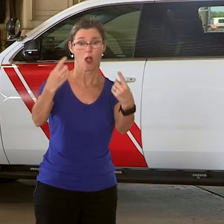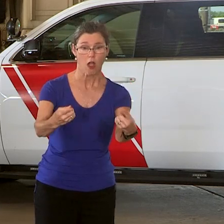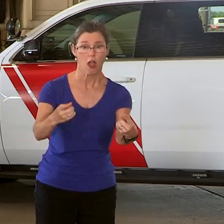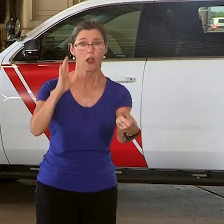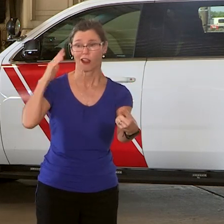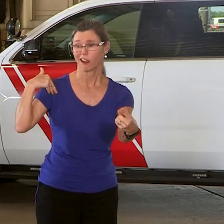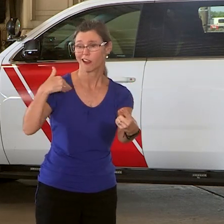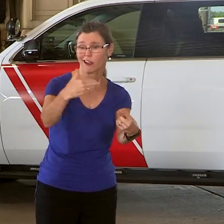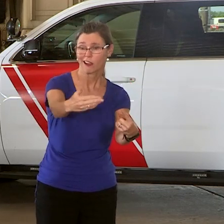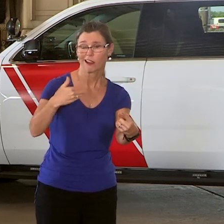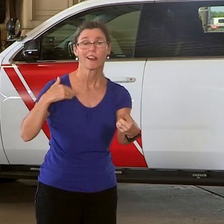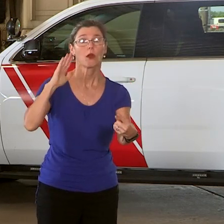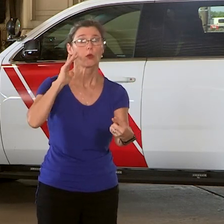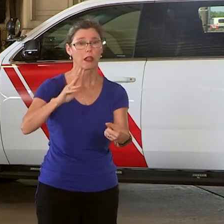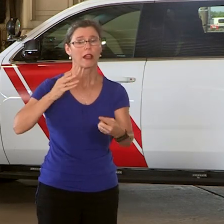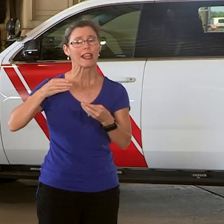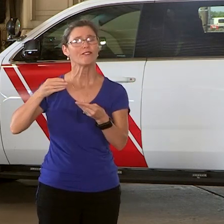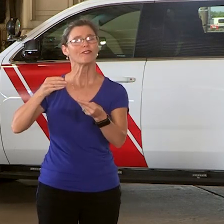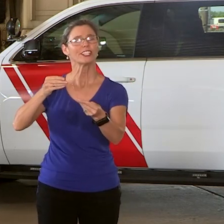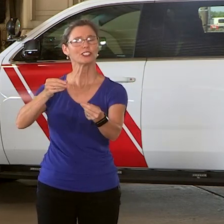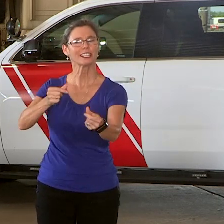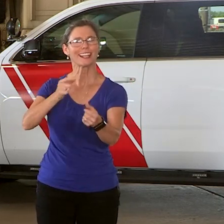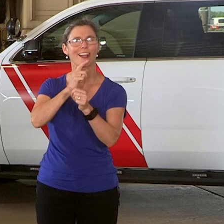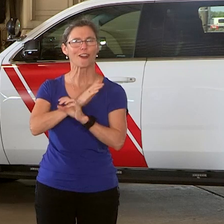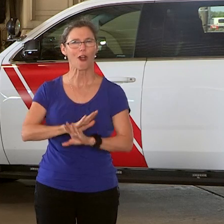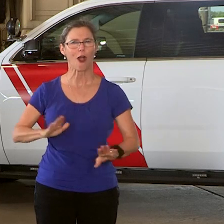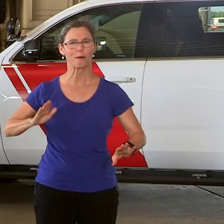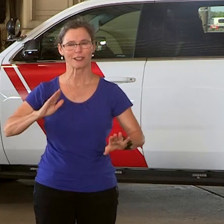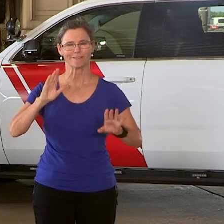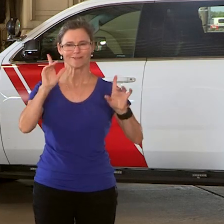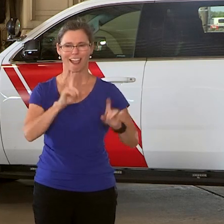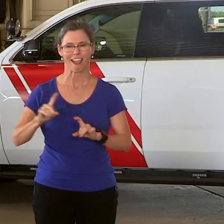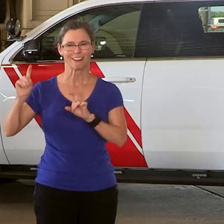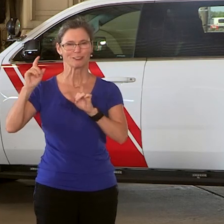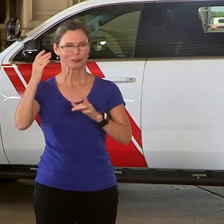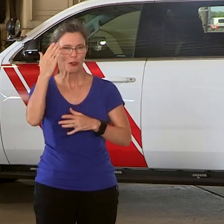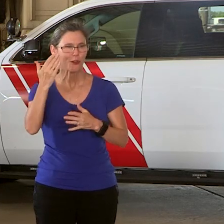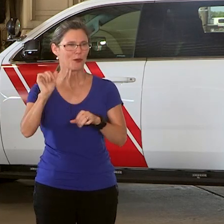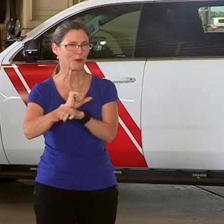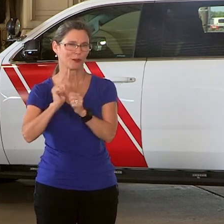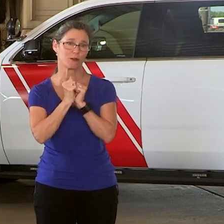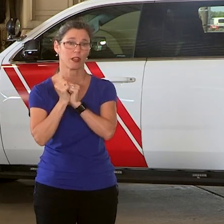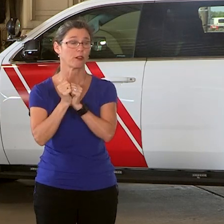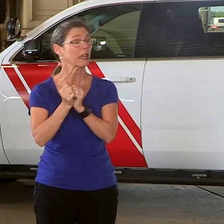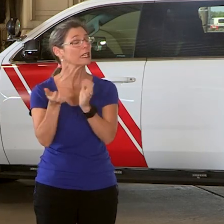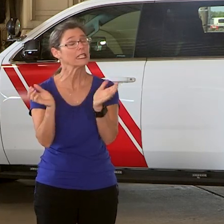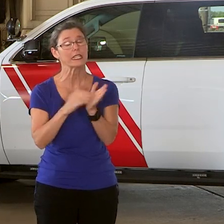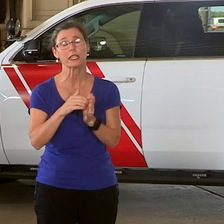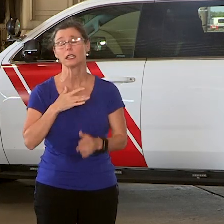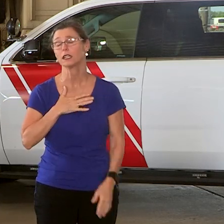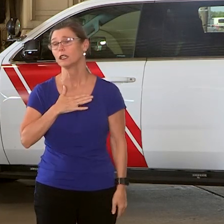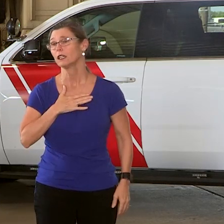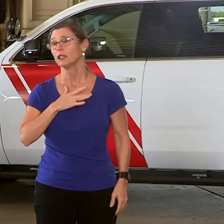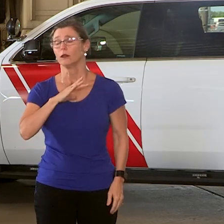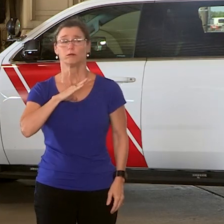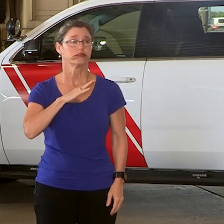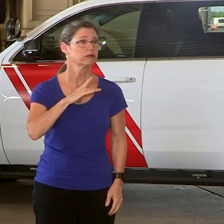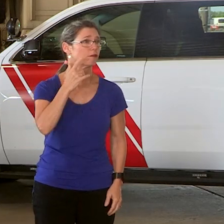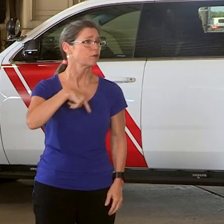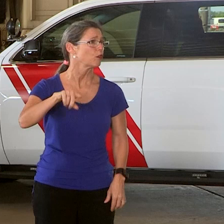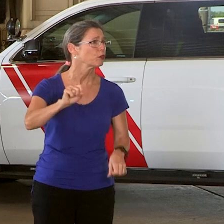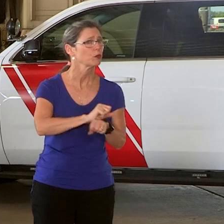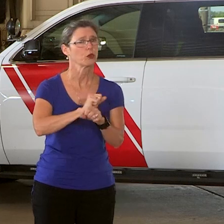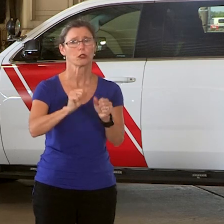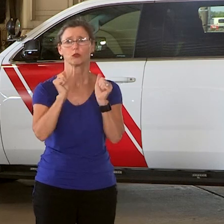this efficiently and calmly. And again, I am so proud of the collaboration and the efforts that you are seeing